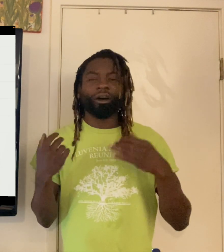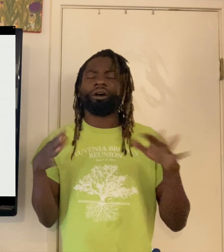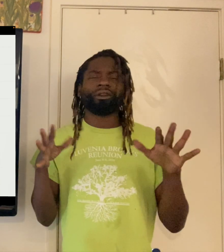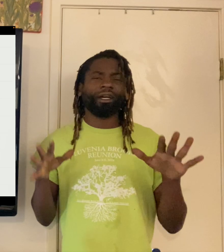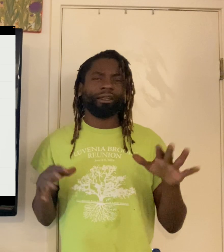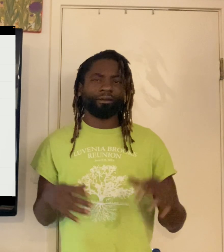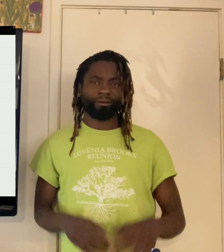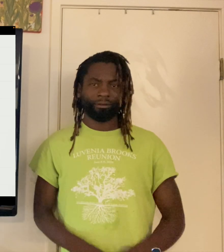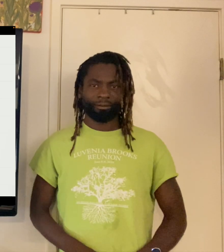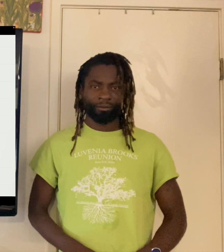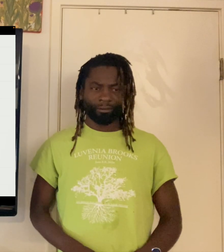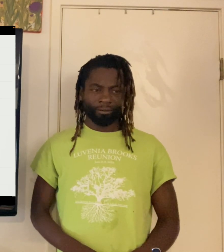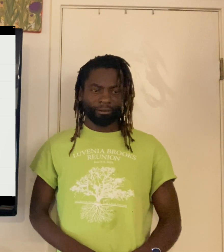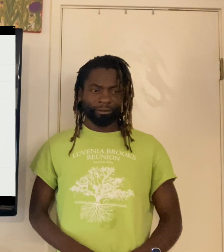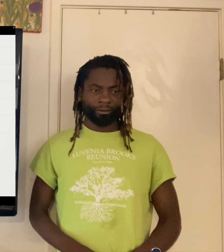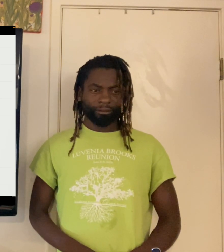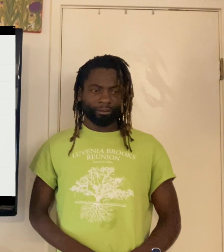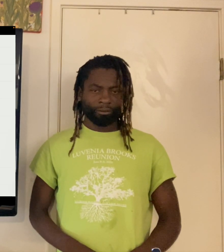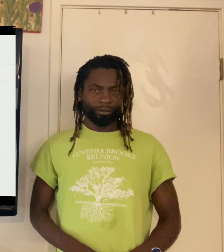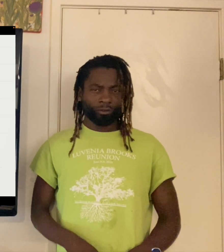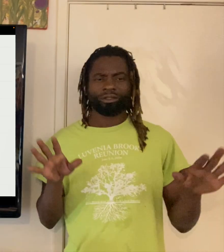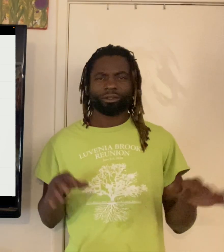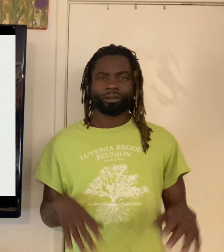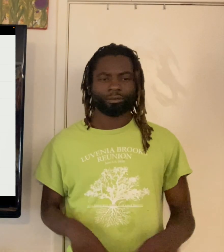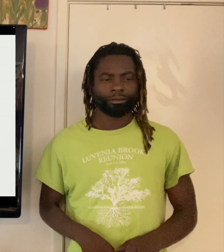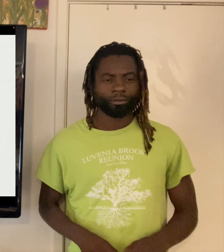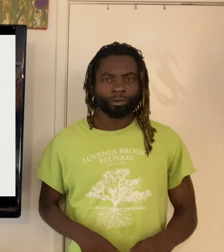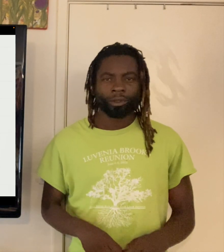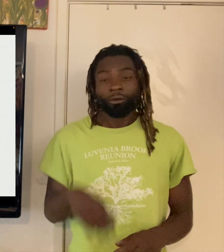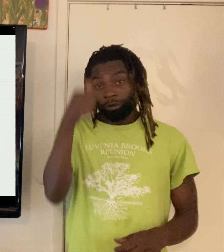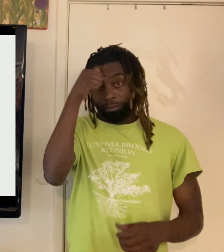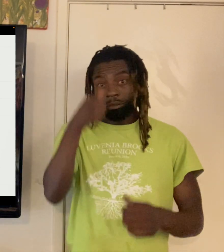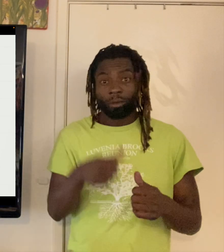Okay, that is all the time today we have for measuring.